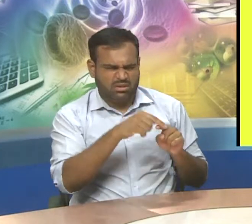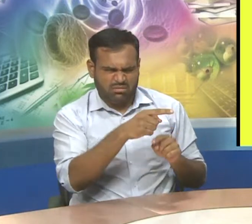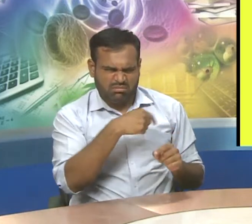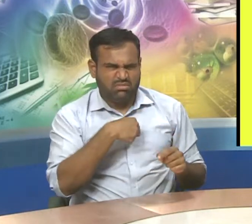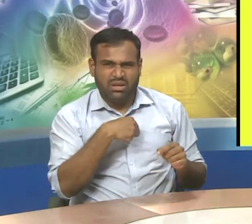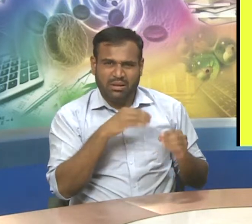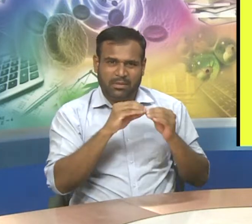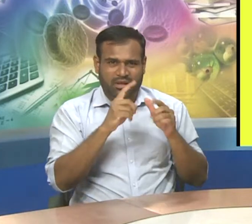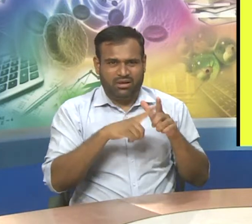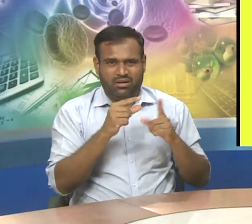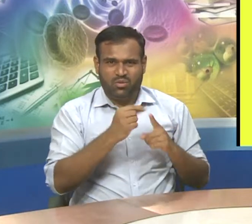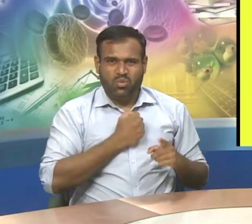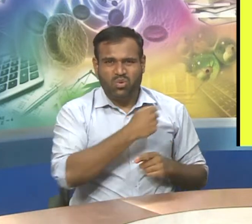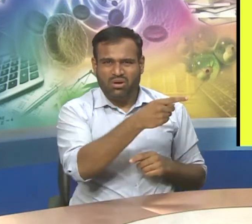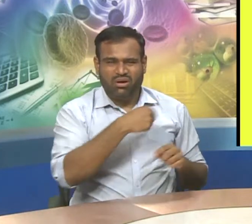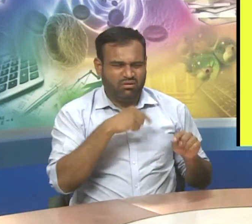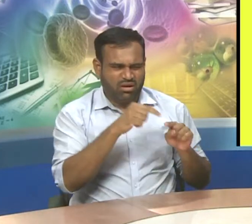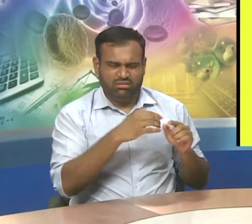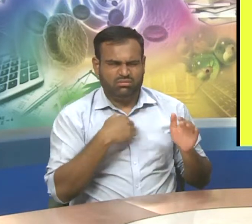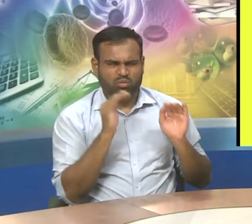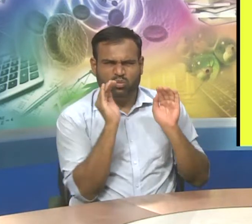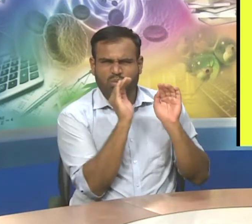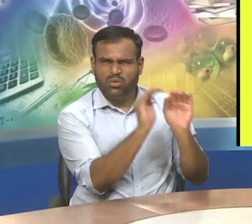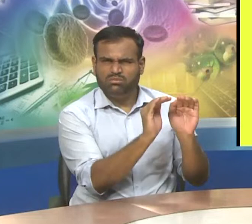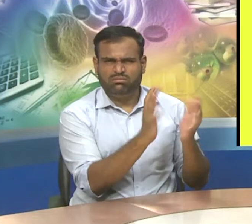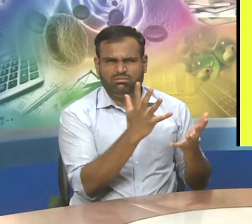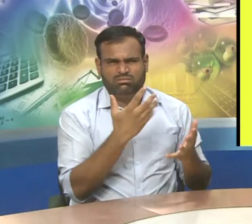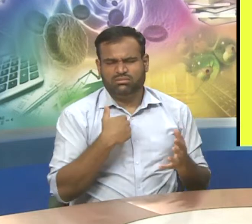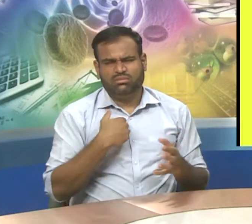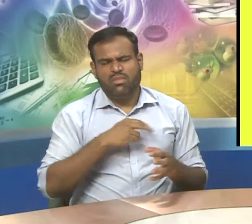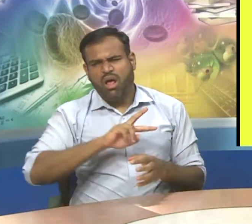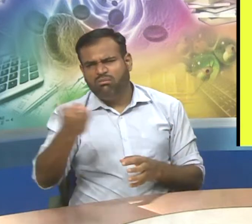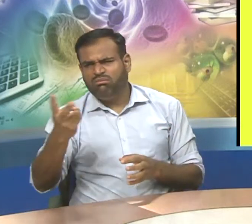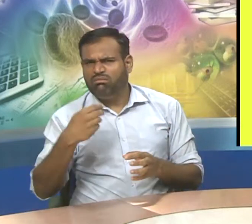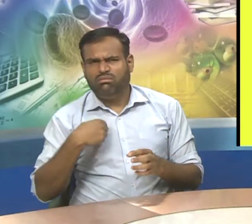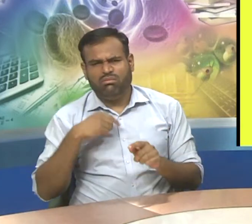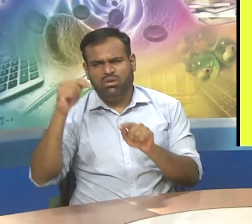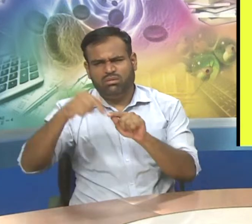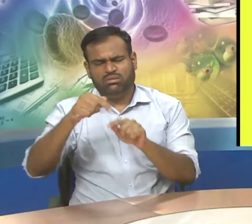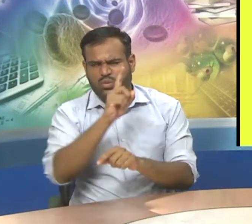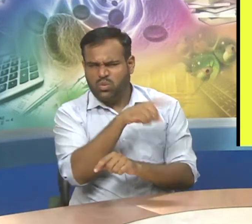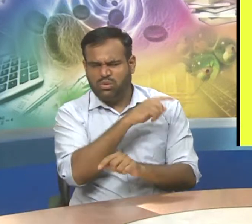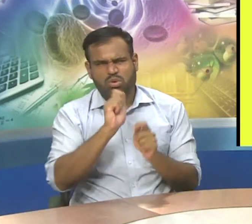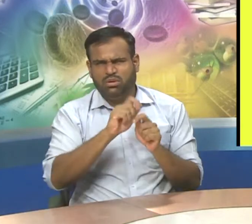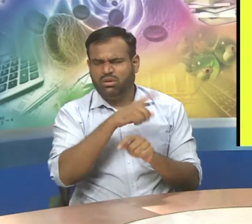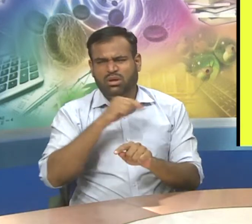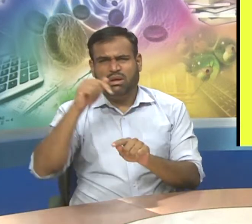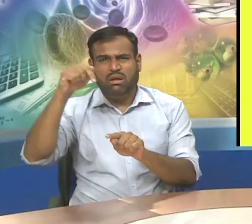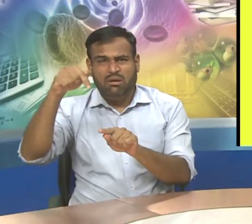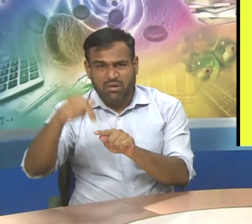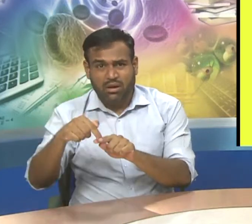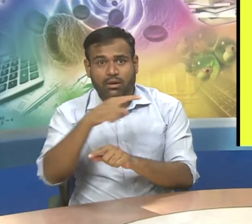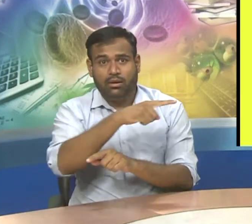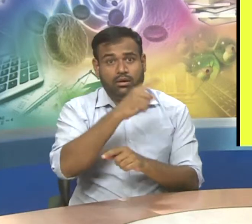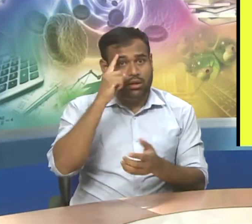of a political party or disobeying the party leadership on a vote in